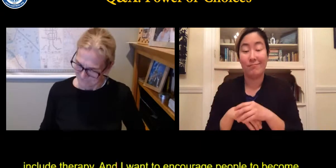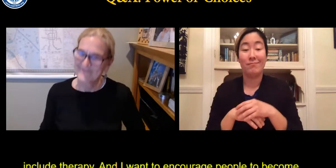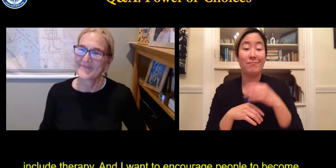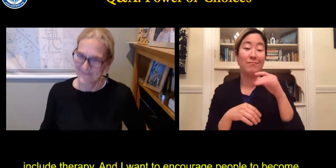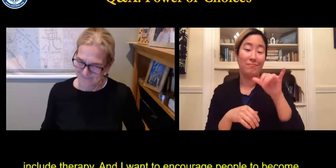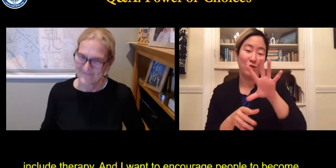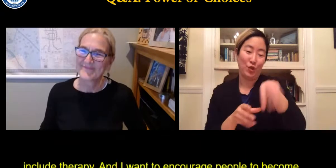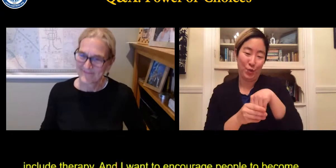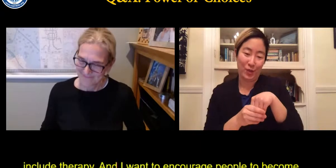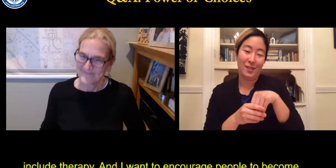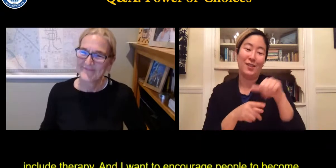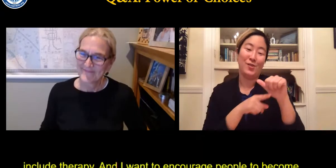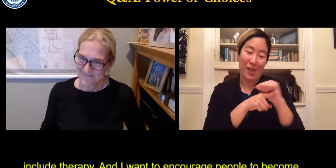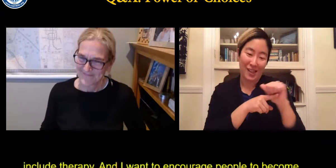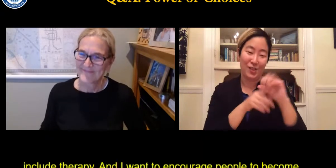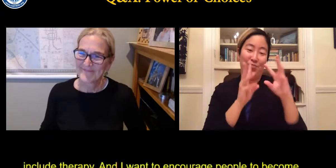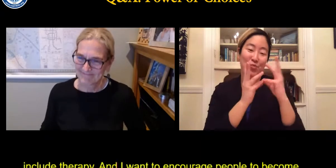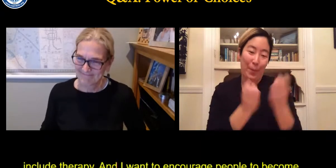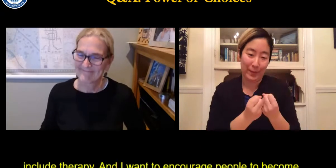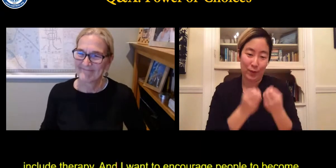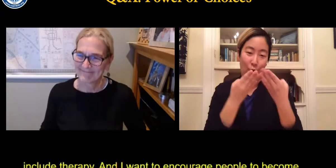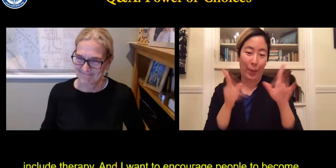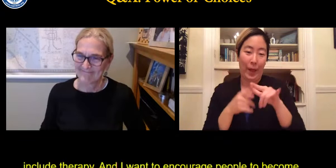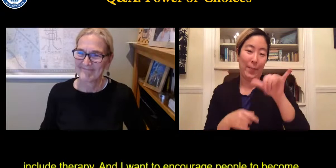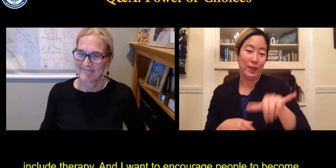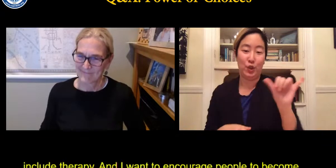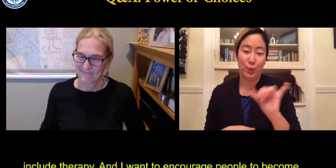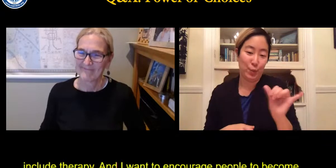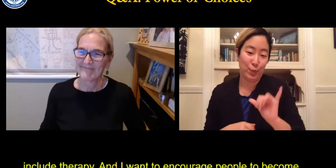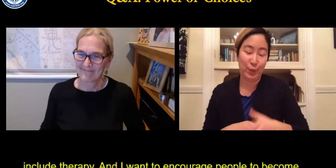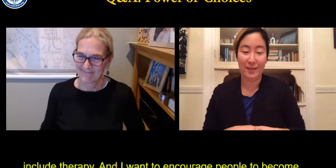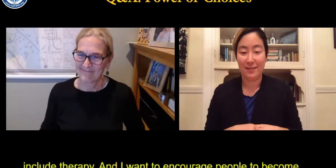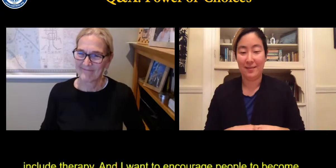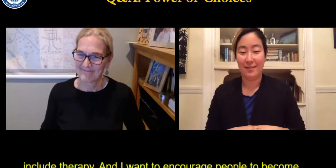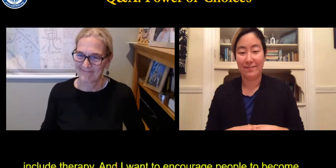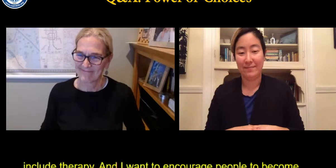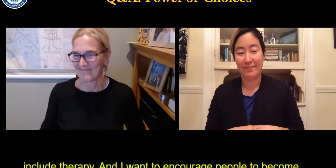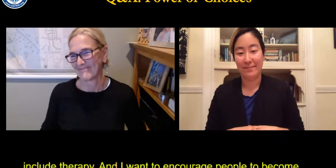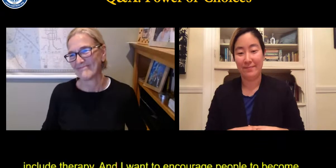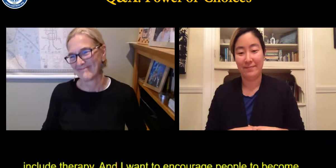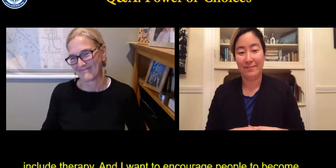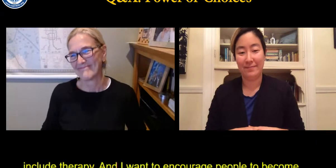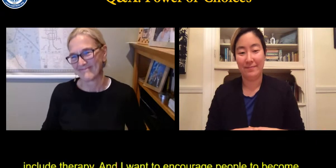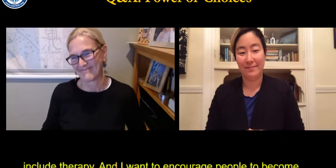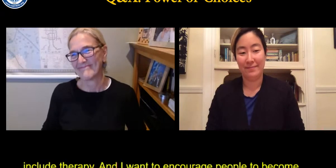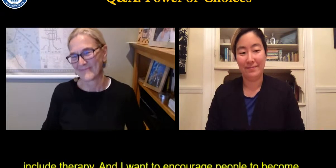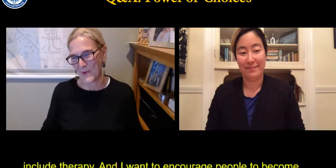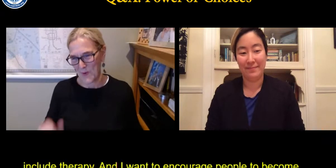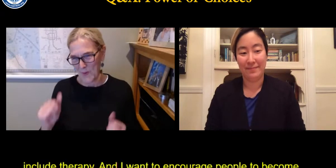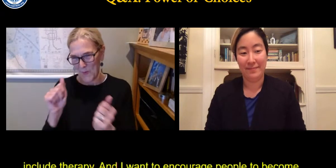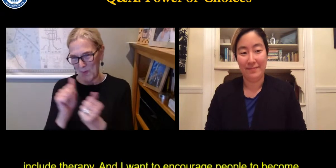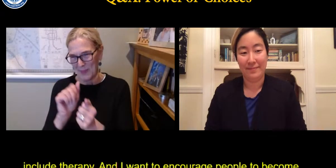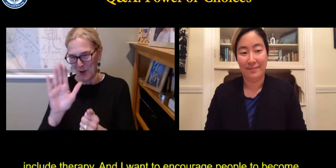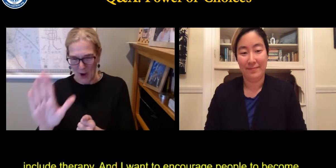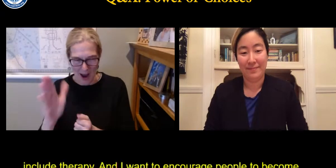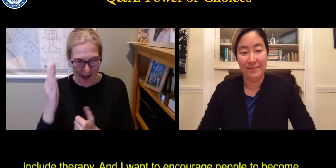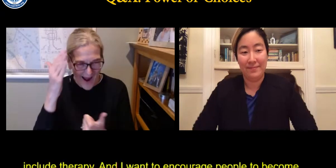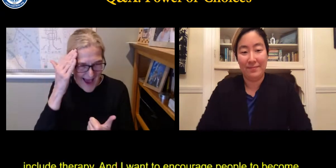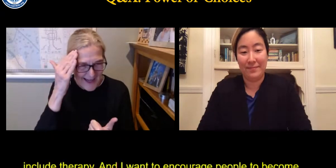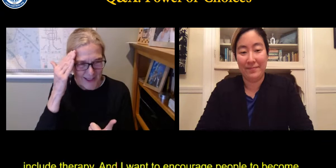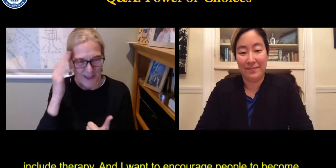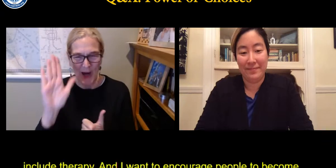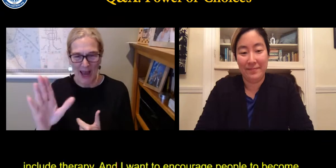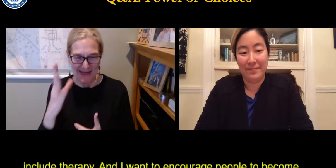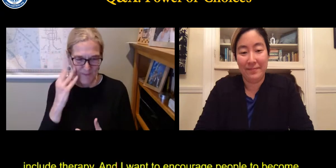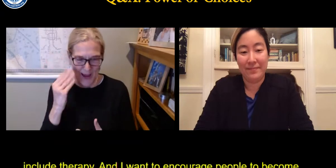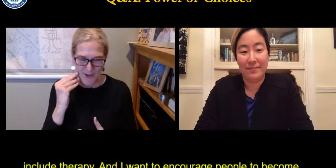My ultimate goal is, of course, to become a college professor and to teach, which would include workshops and training. So that is